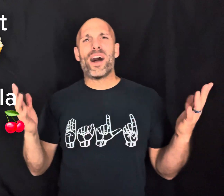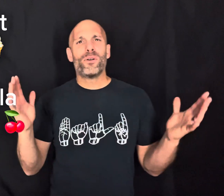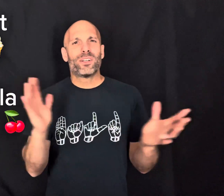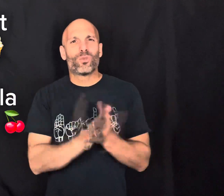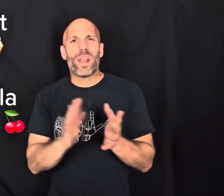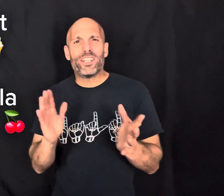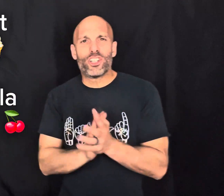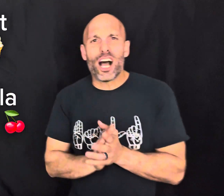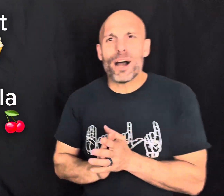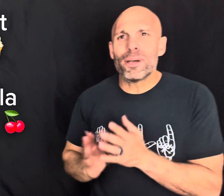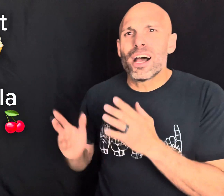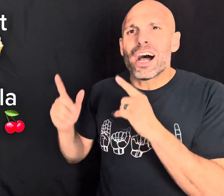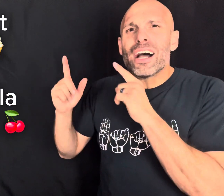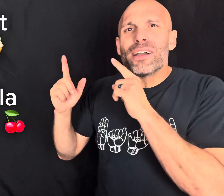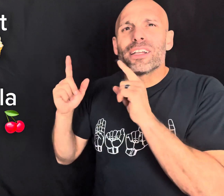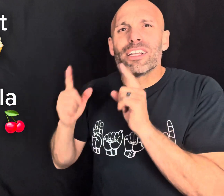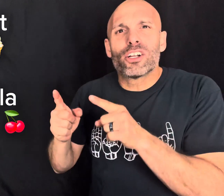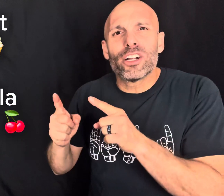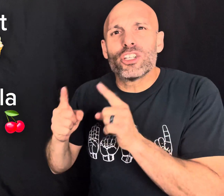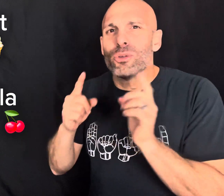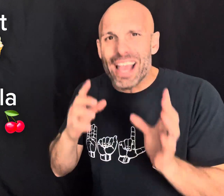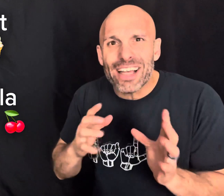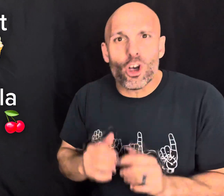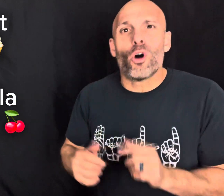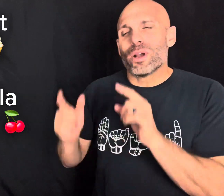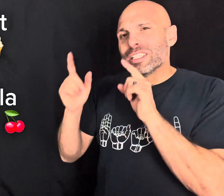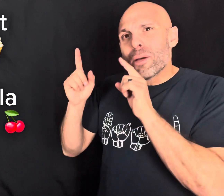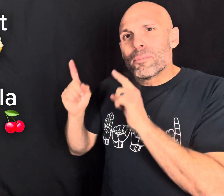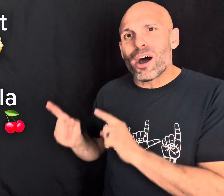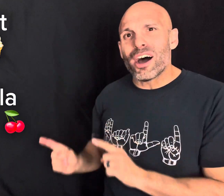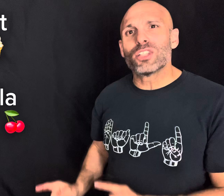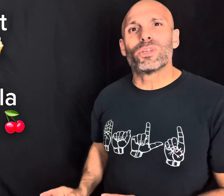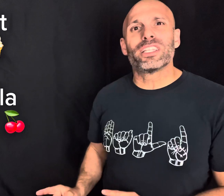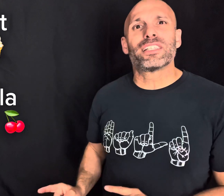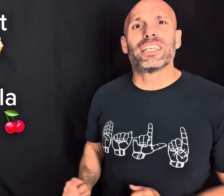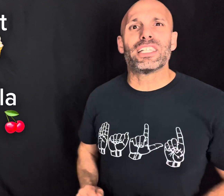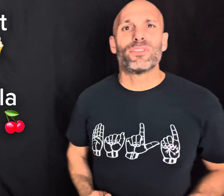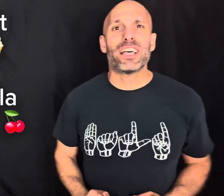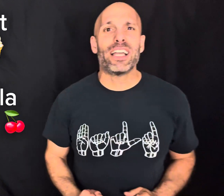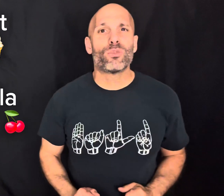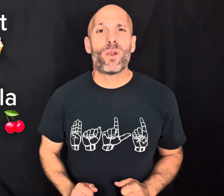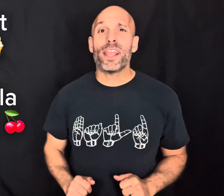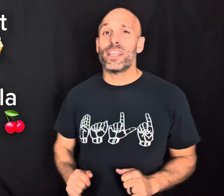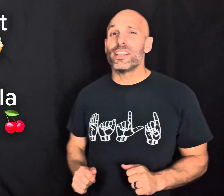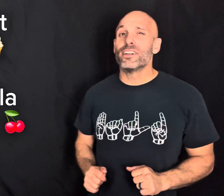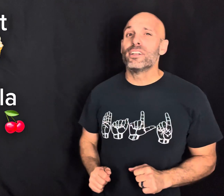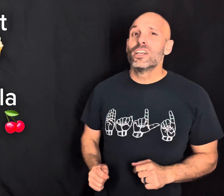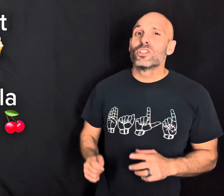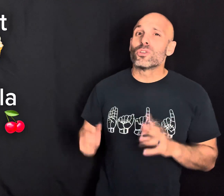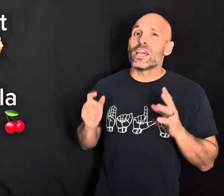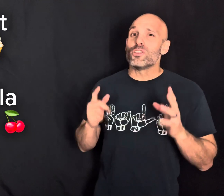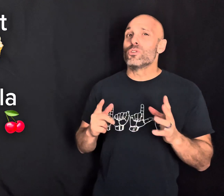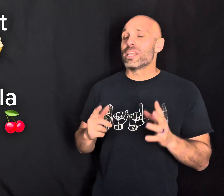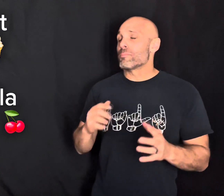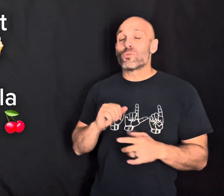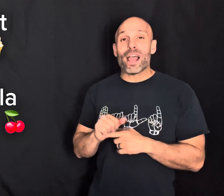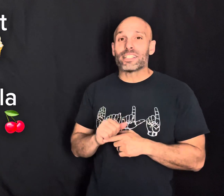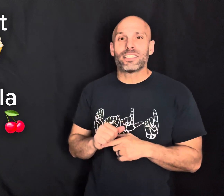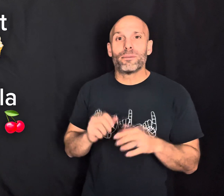Wow, great job. I encourage you, as always, pause with this list of signs right here so that you can practice them.